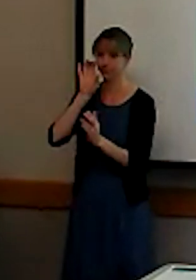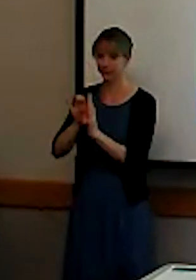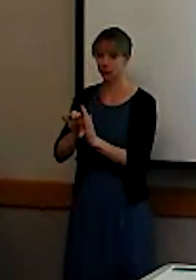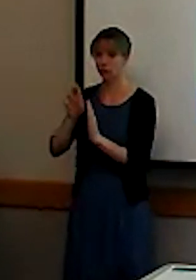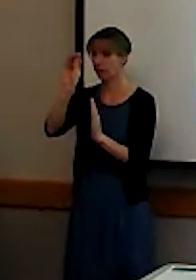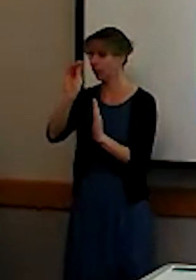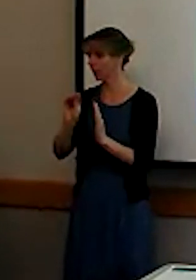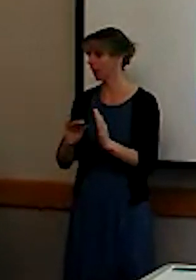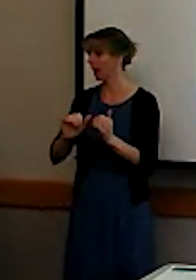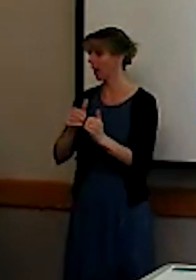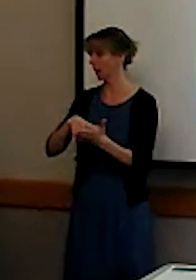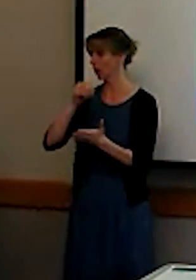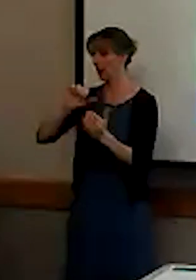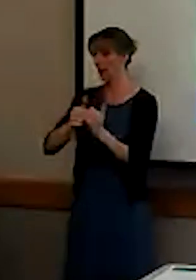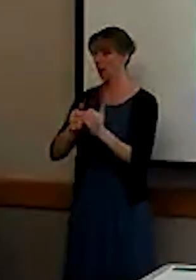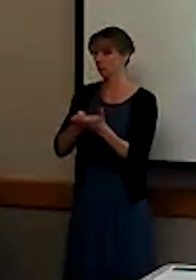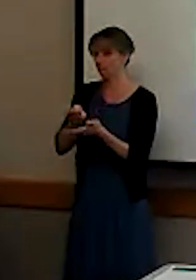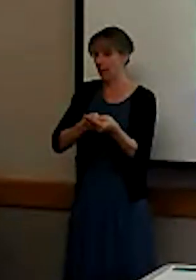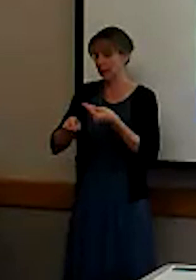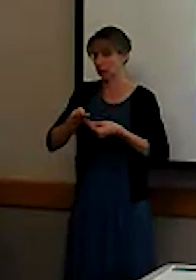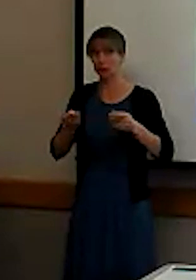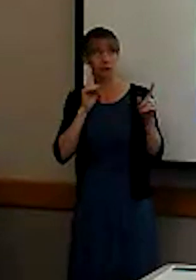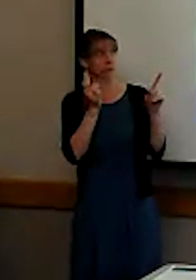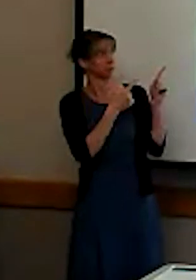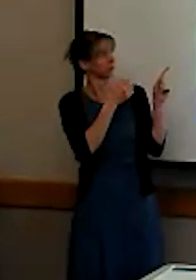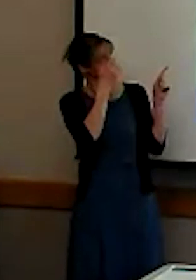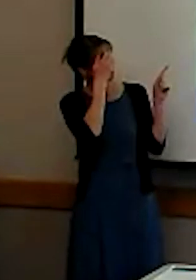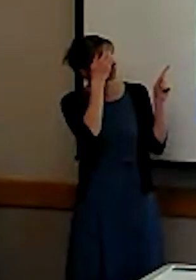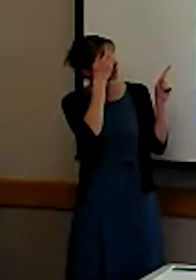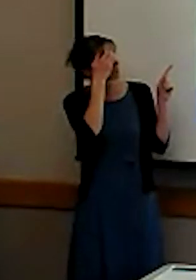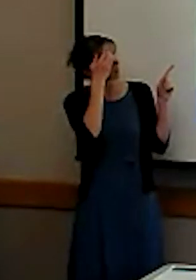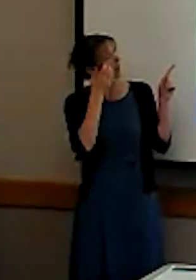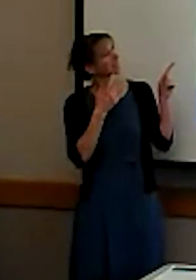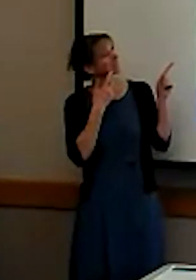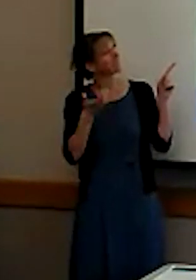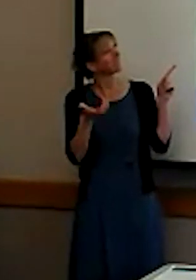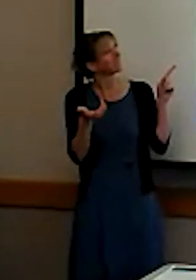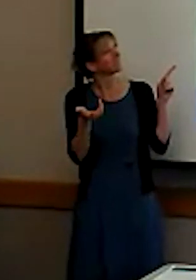So this is how they learn how to budget. So if you can see on there, I'd say,